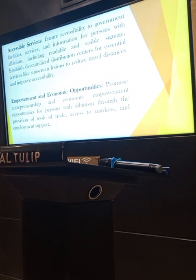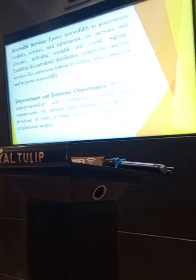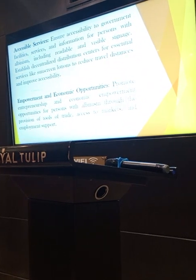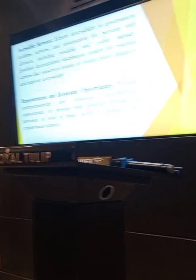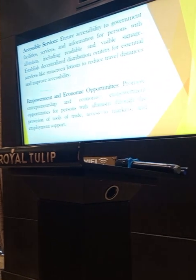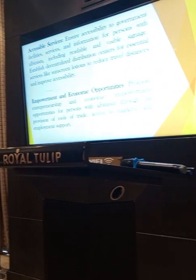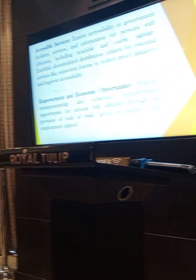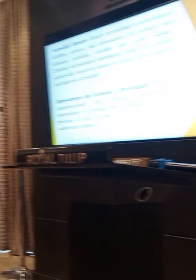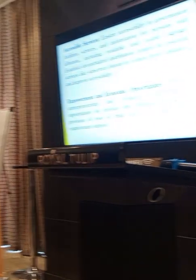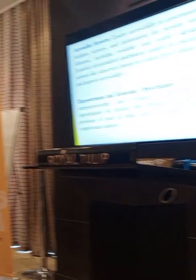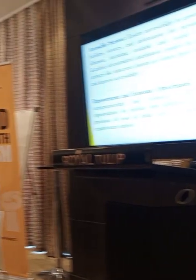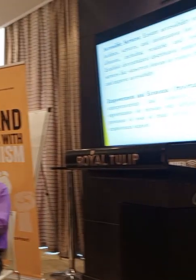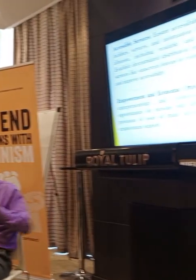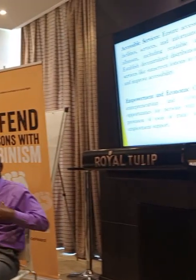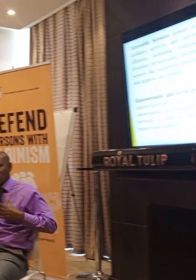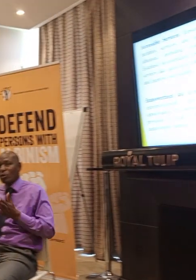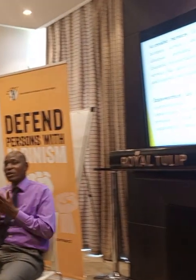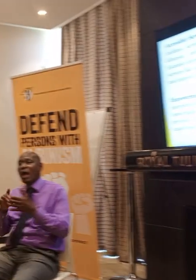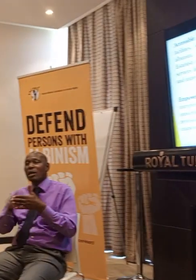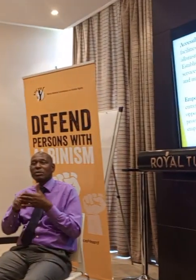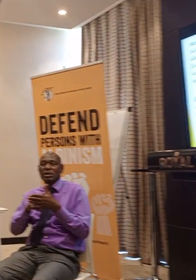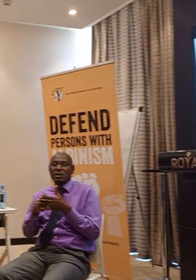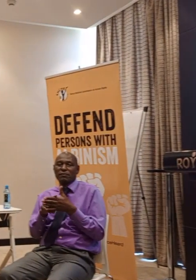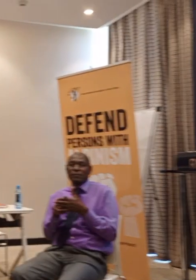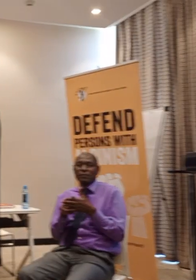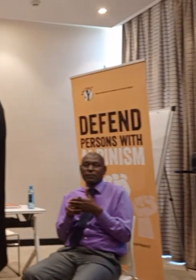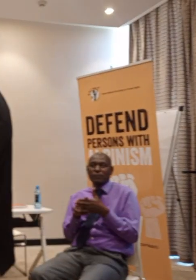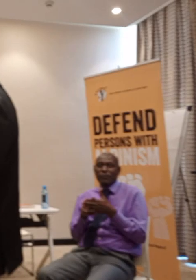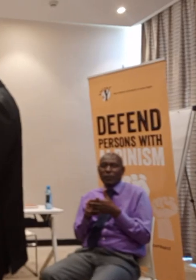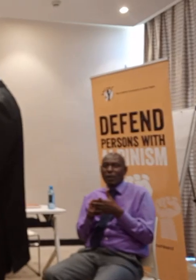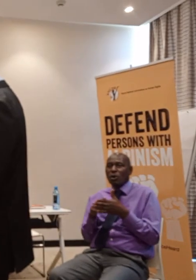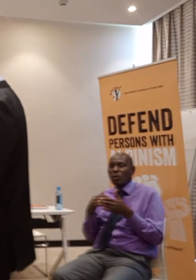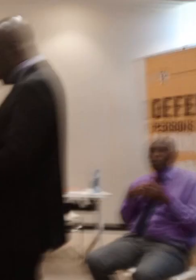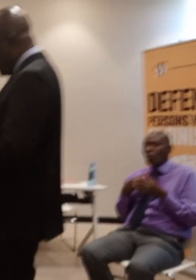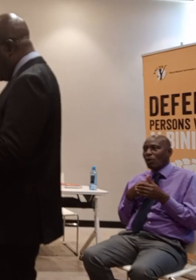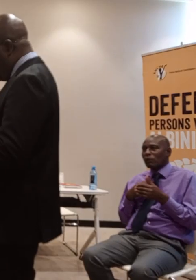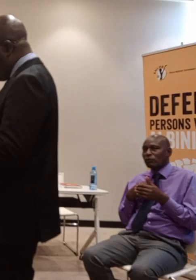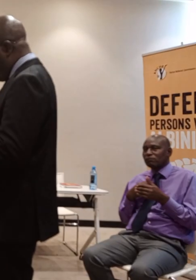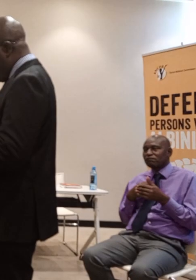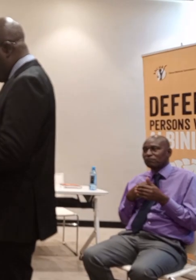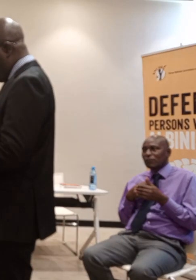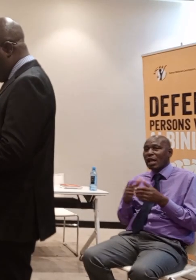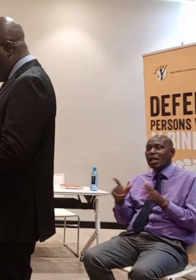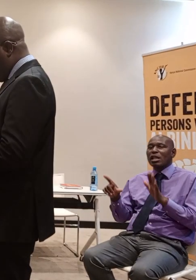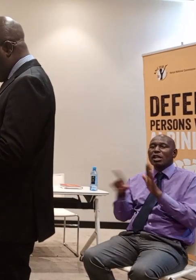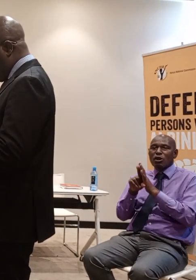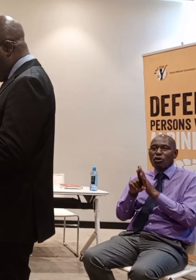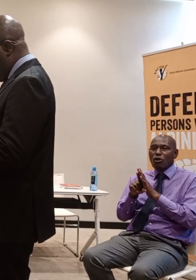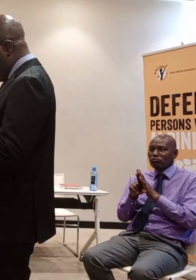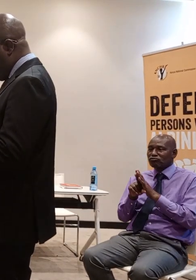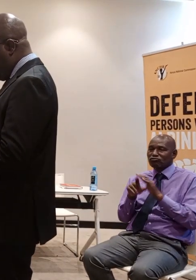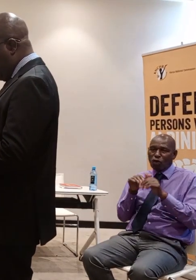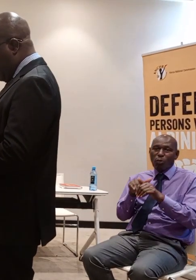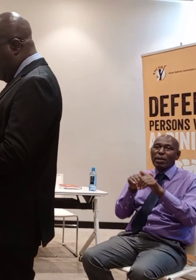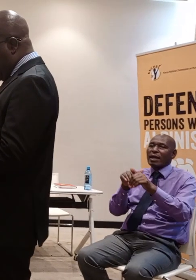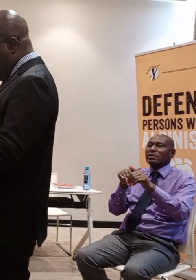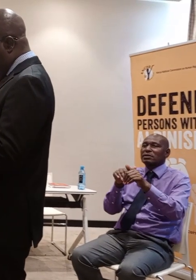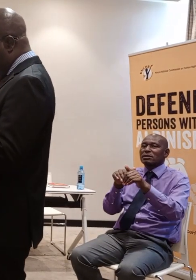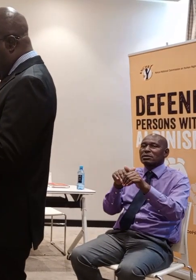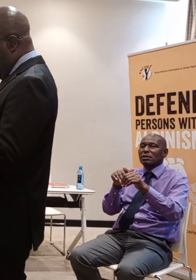albinism. Also strengthen registration and vital statistics to ensure legal compliance to persons with disability.